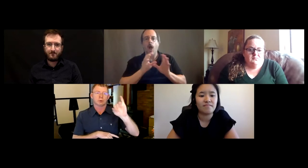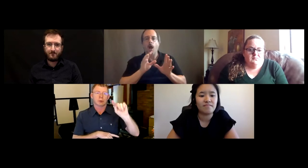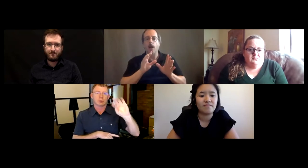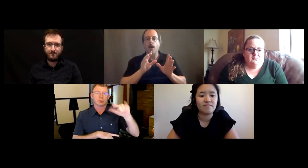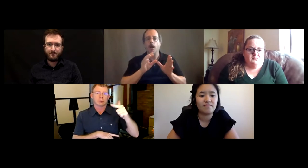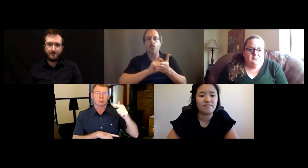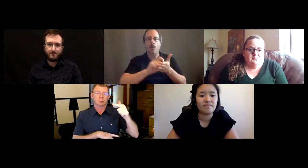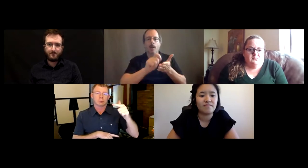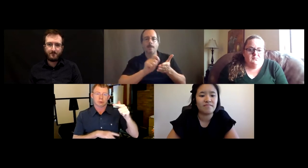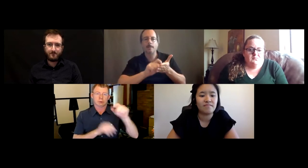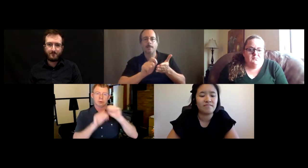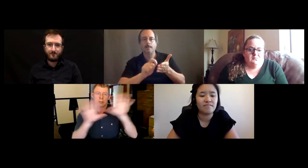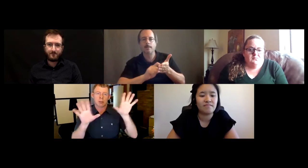clear writing policy,